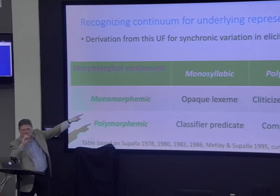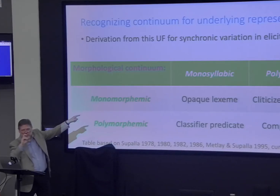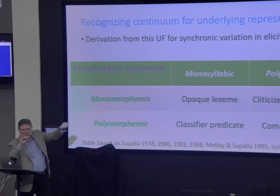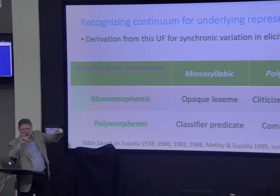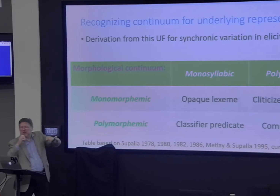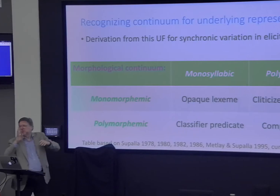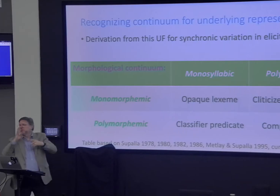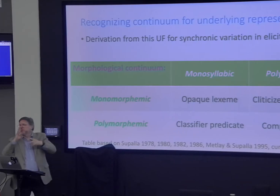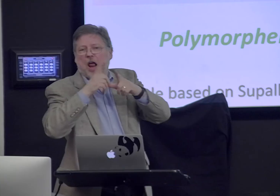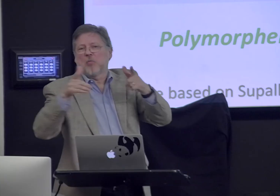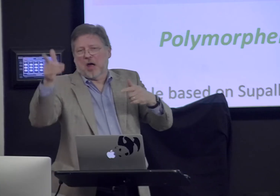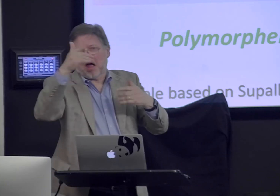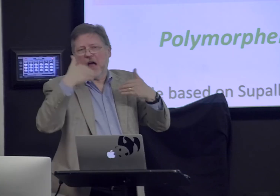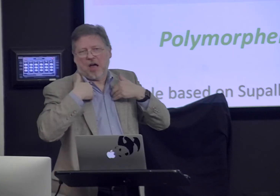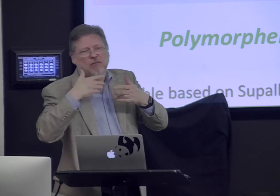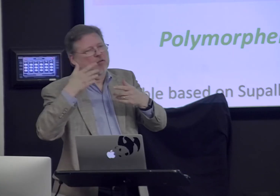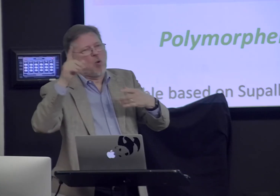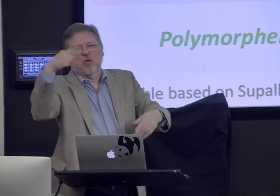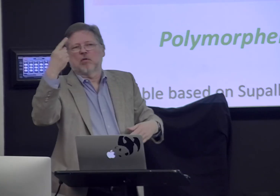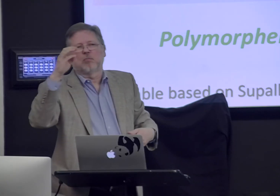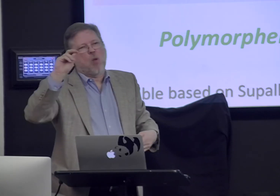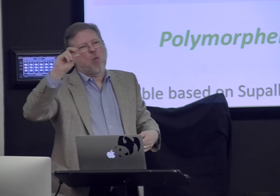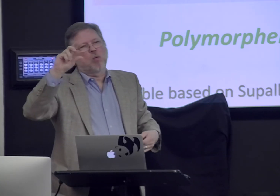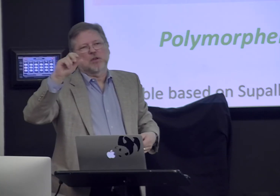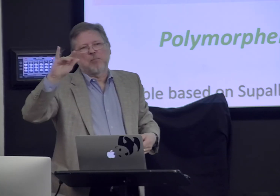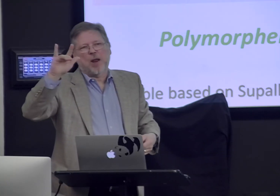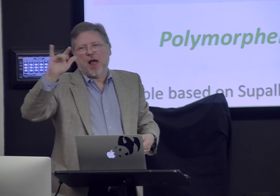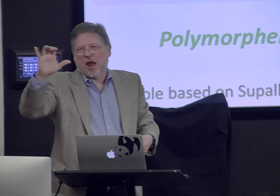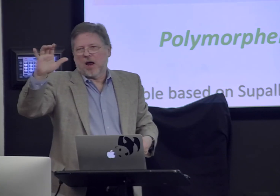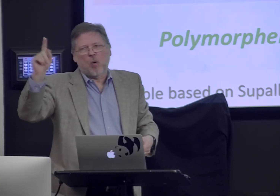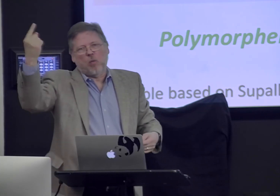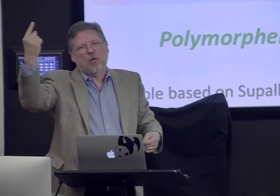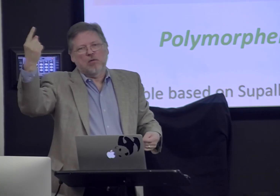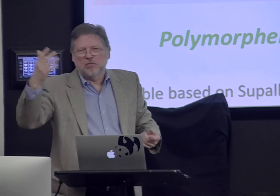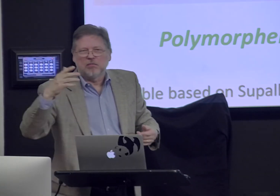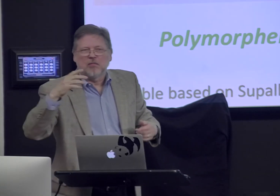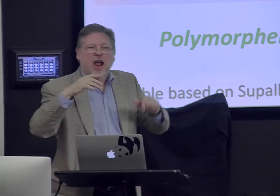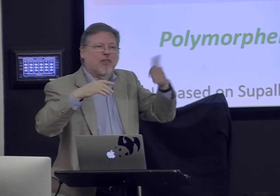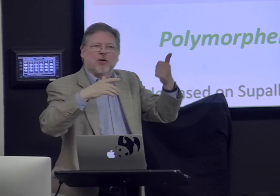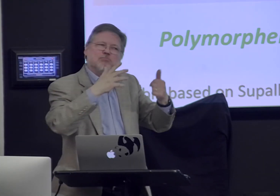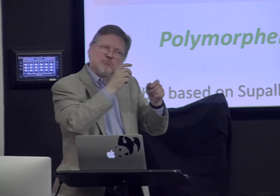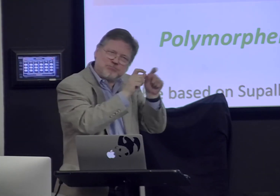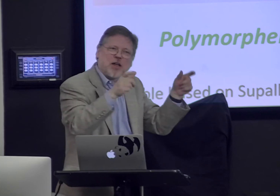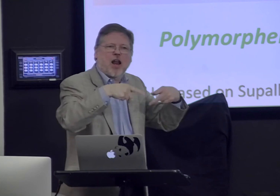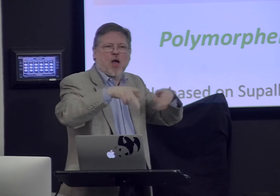consonant. So there are languages that are made up of monosyllabic